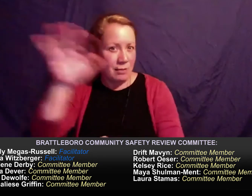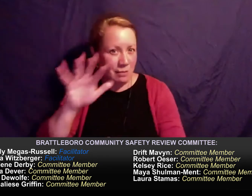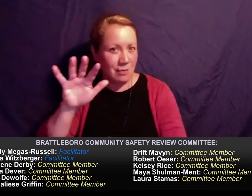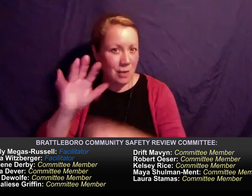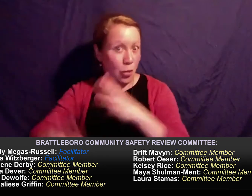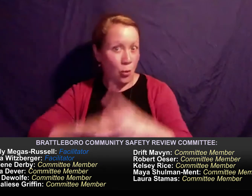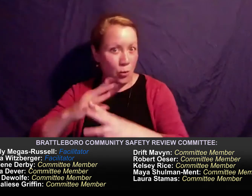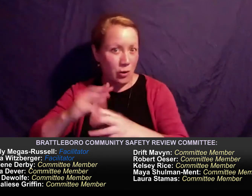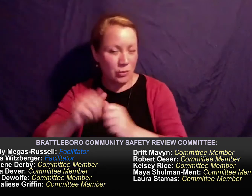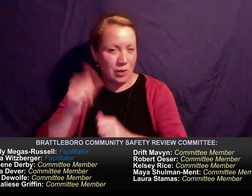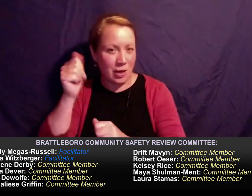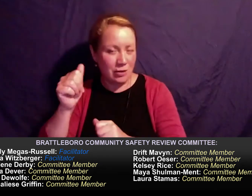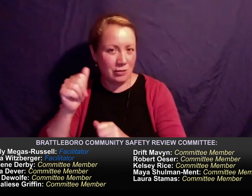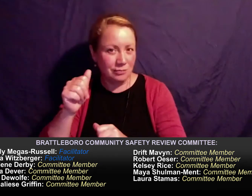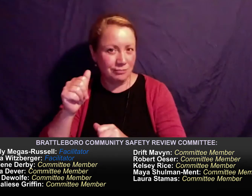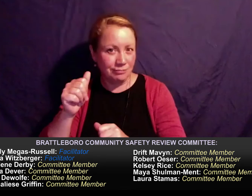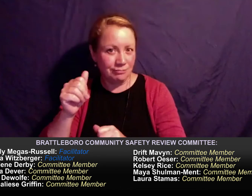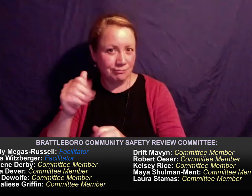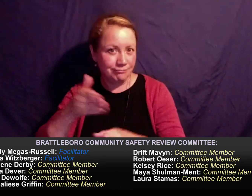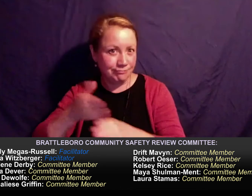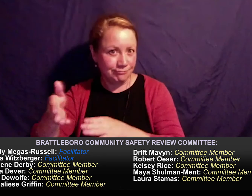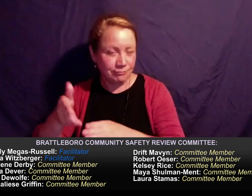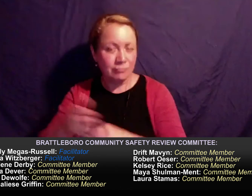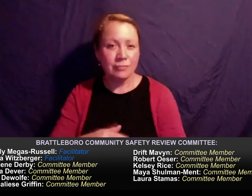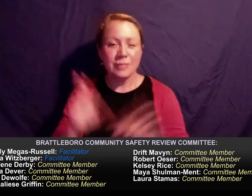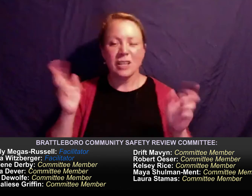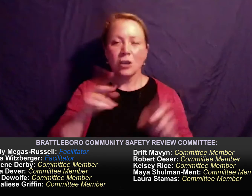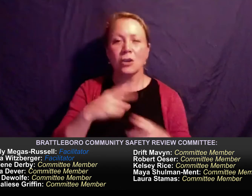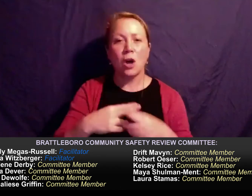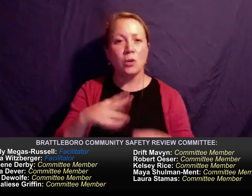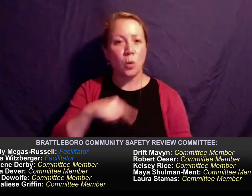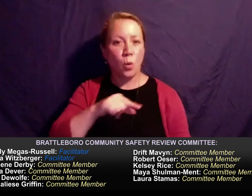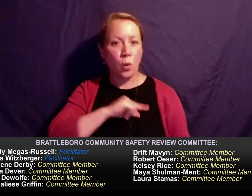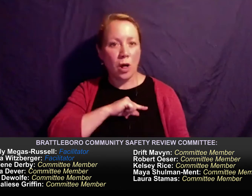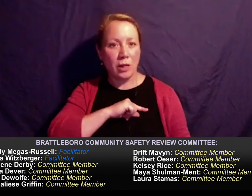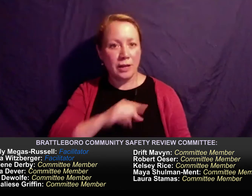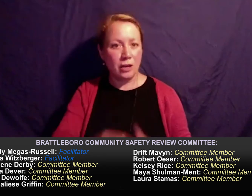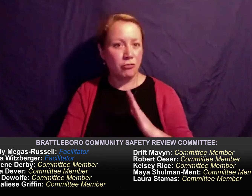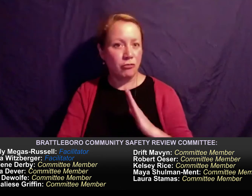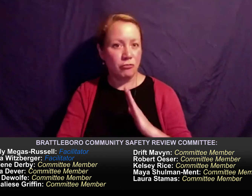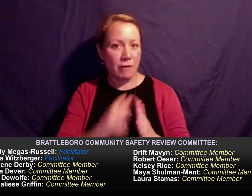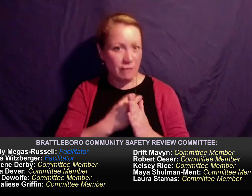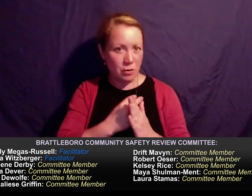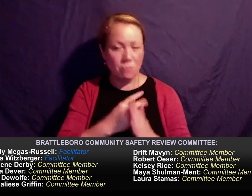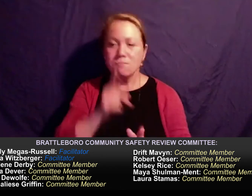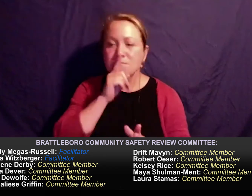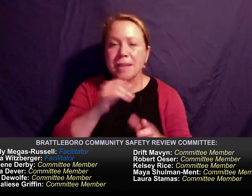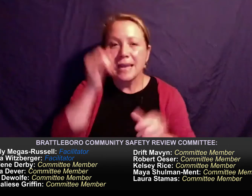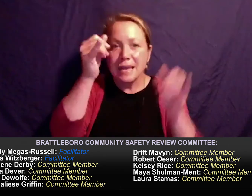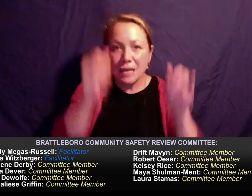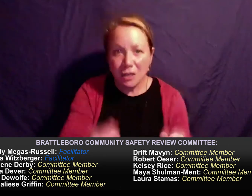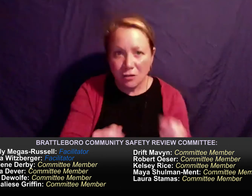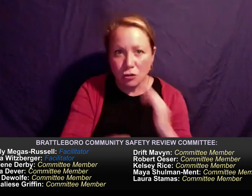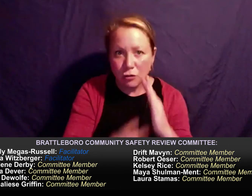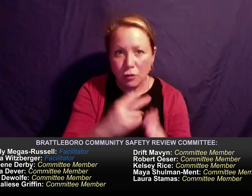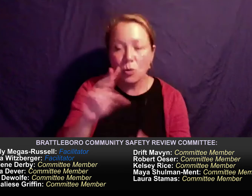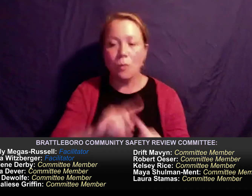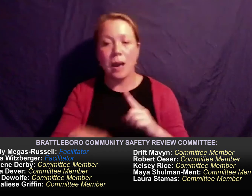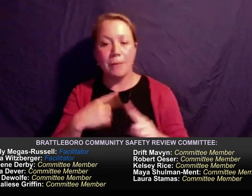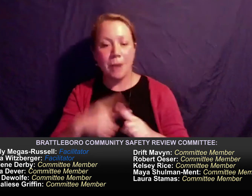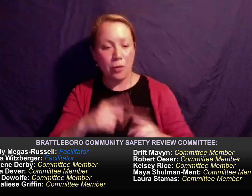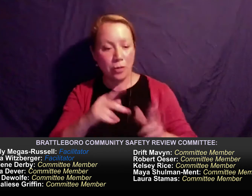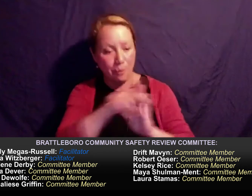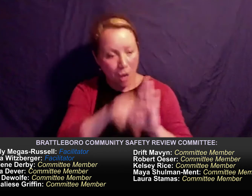community. It's like a quality review. It will not be an individual review of any person, but it's about the policies, practices,